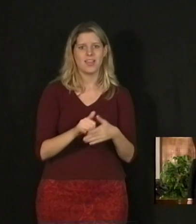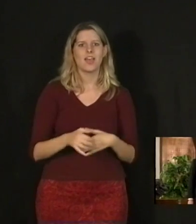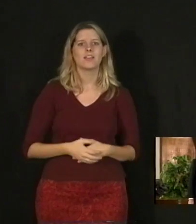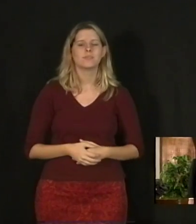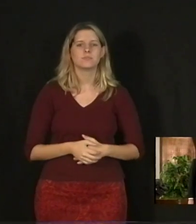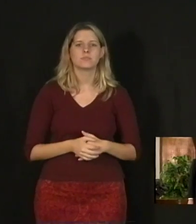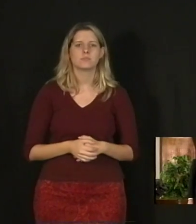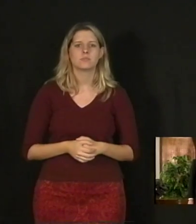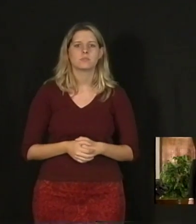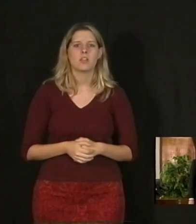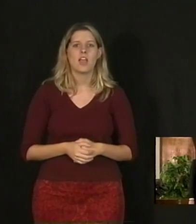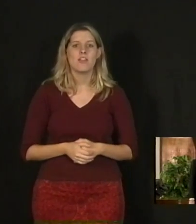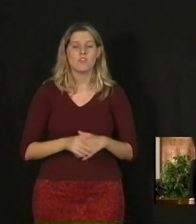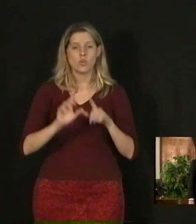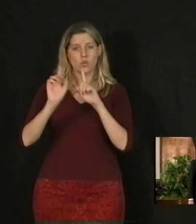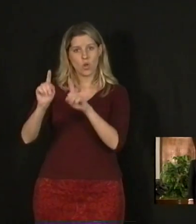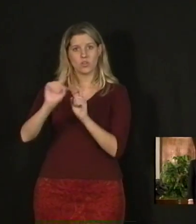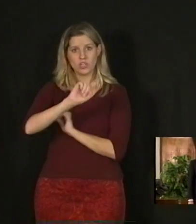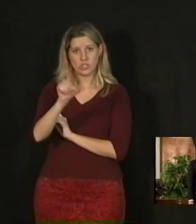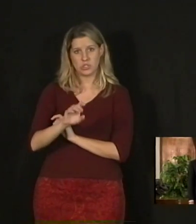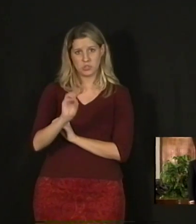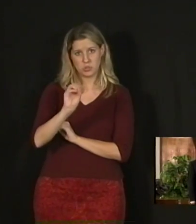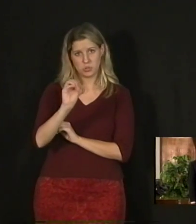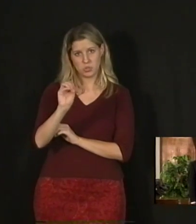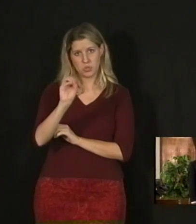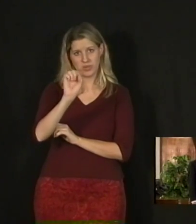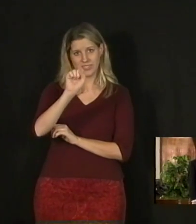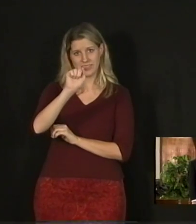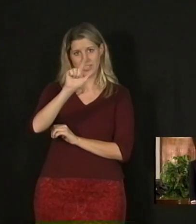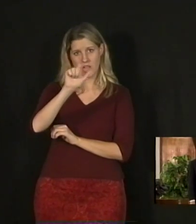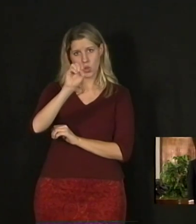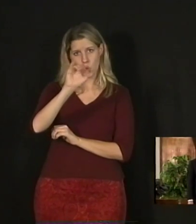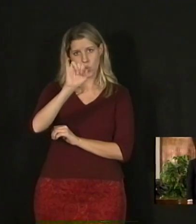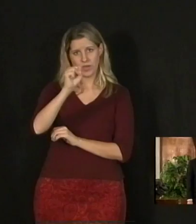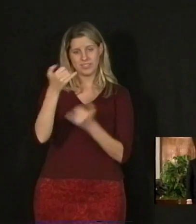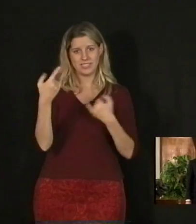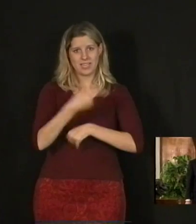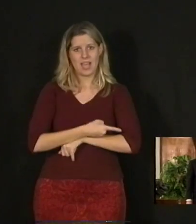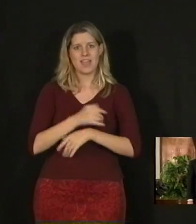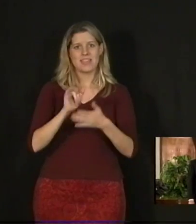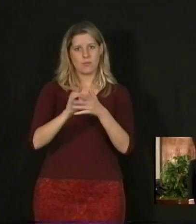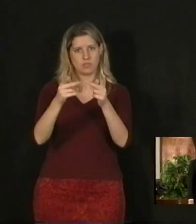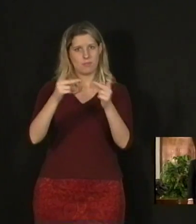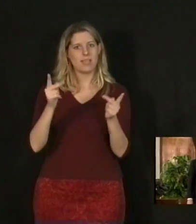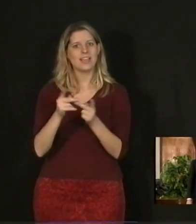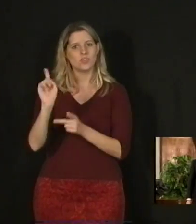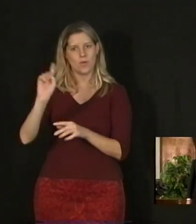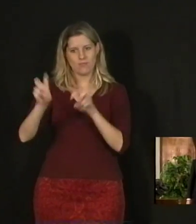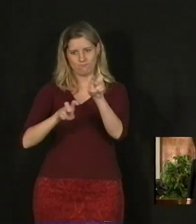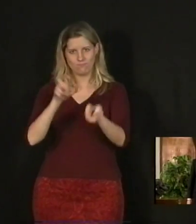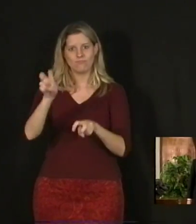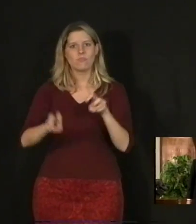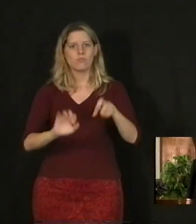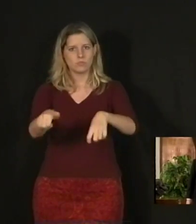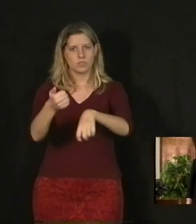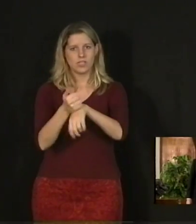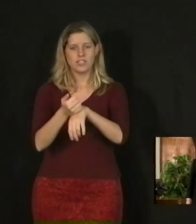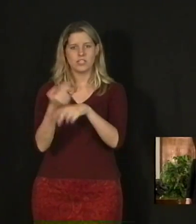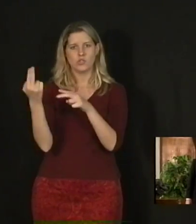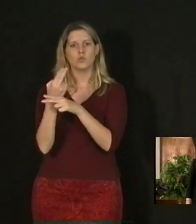there. And if you go to the St. Louis Zoo today, that is on the place where the World's Fair was held, and they're still using some of those same